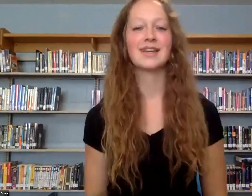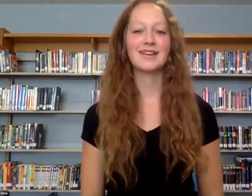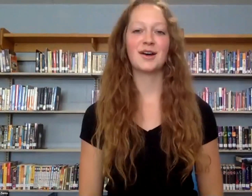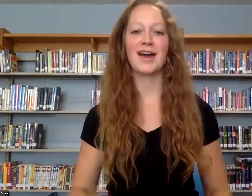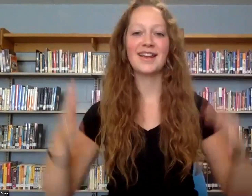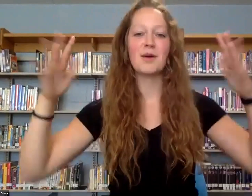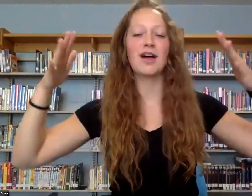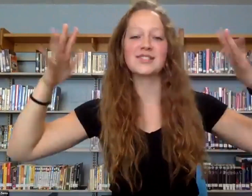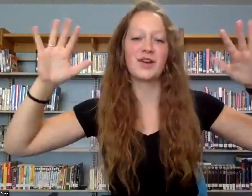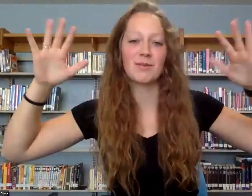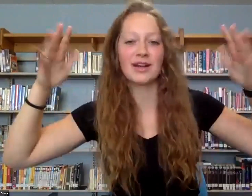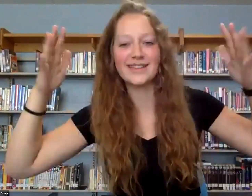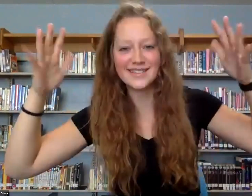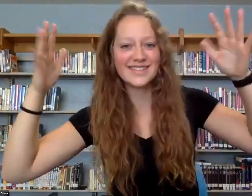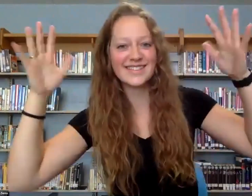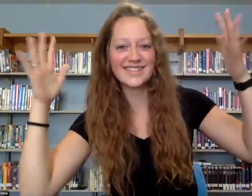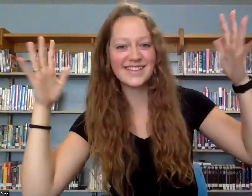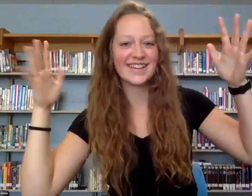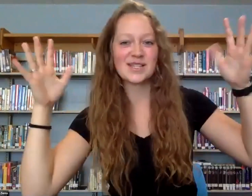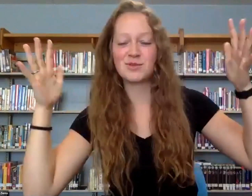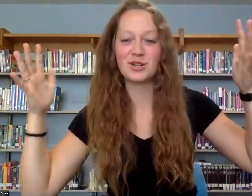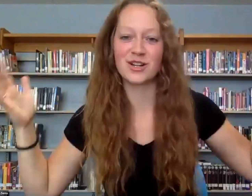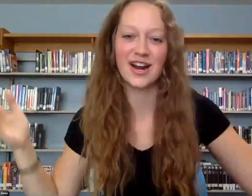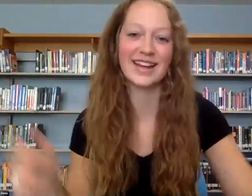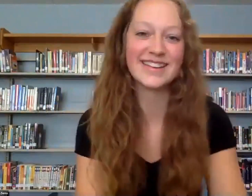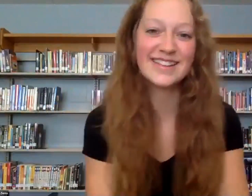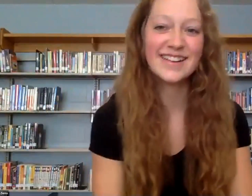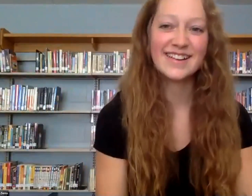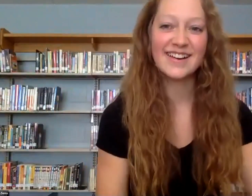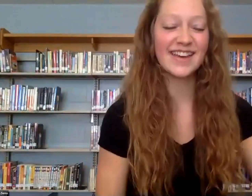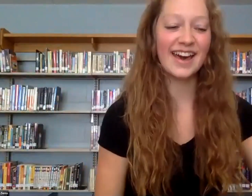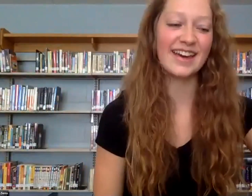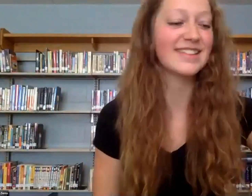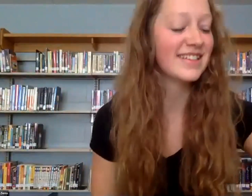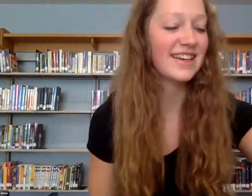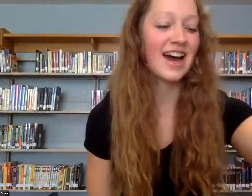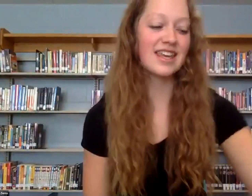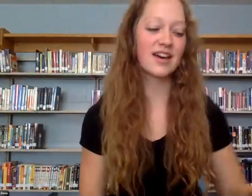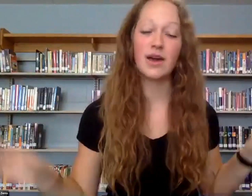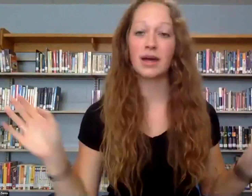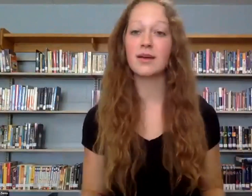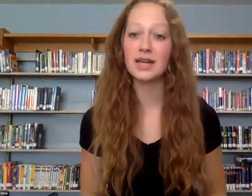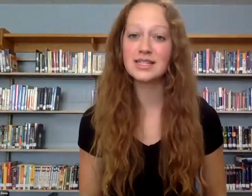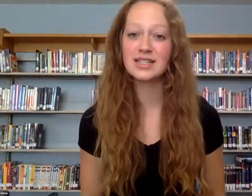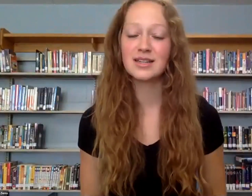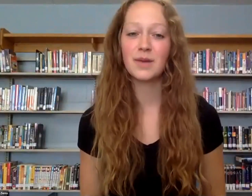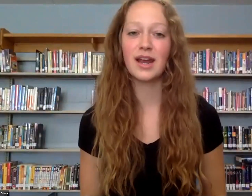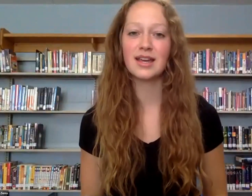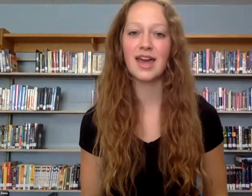All right, applause for everybody, because I'm sure you all. Yes. Okay, I think I've hit my limit. And again,